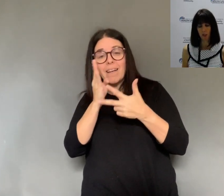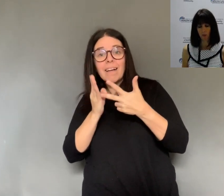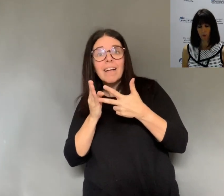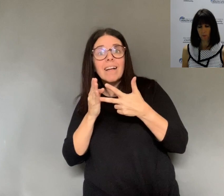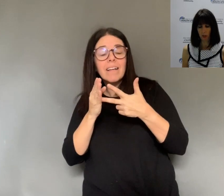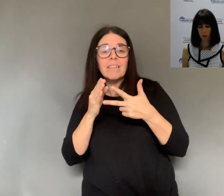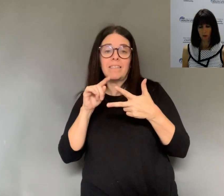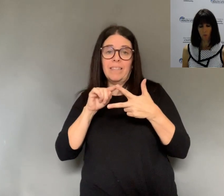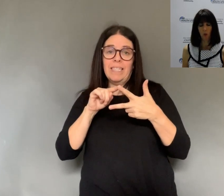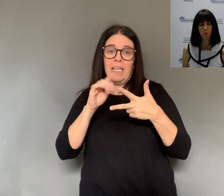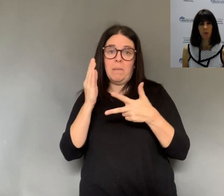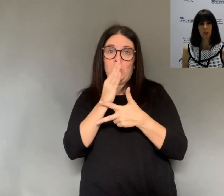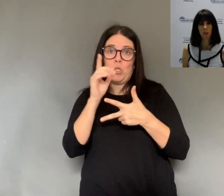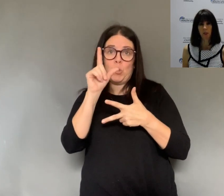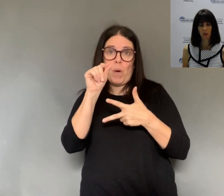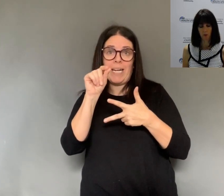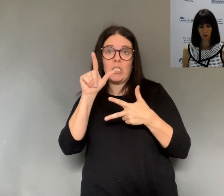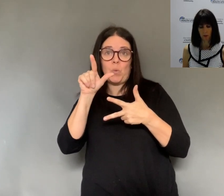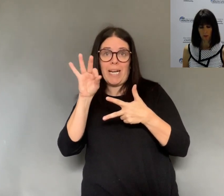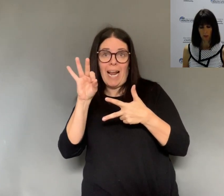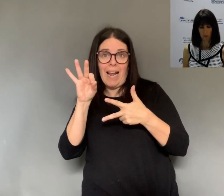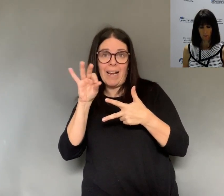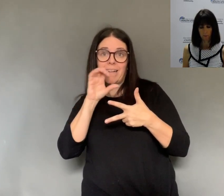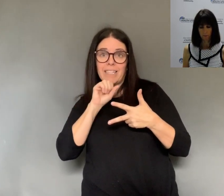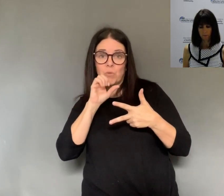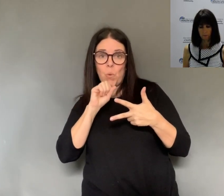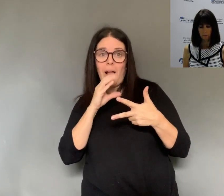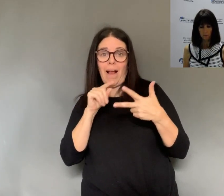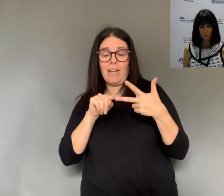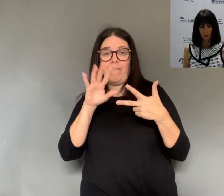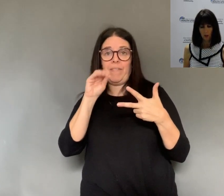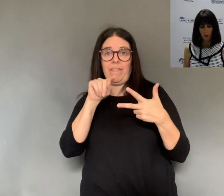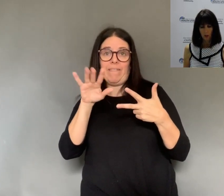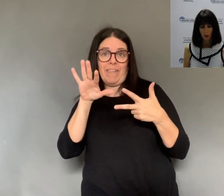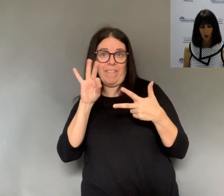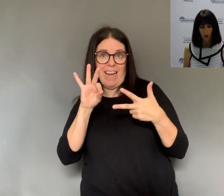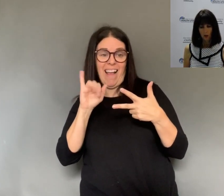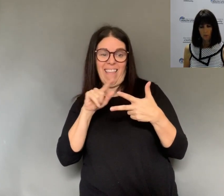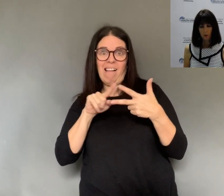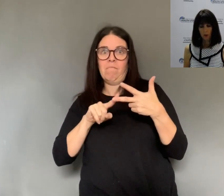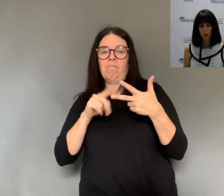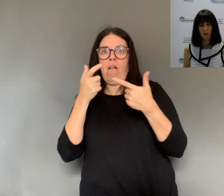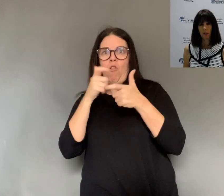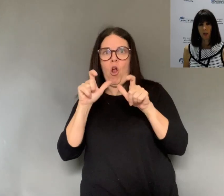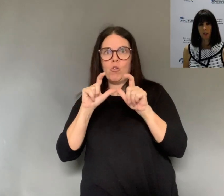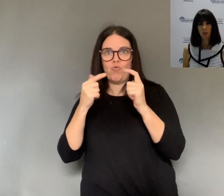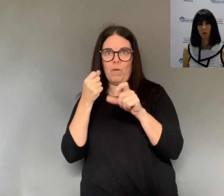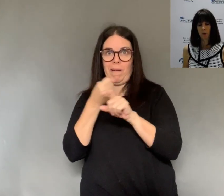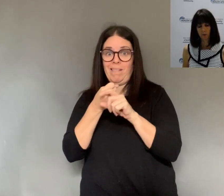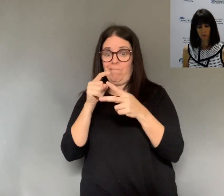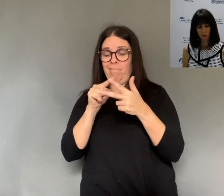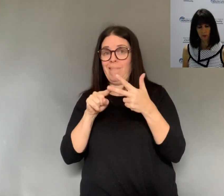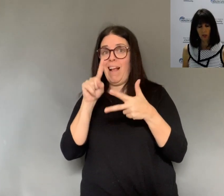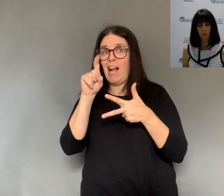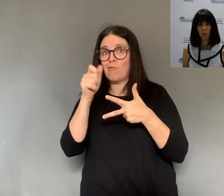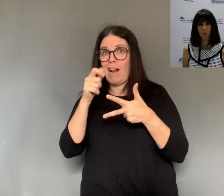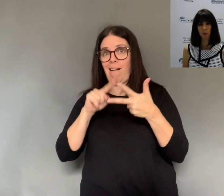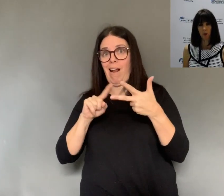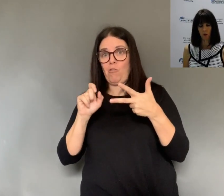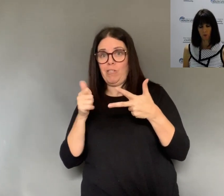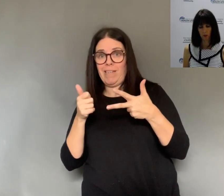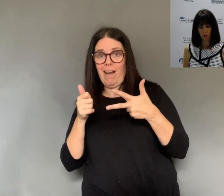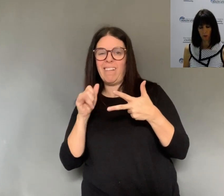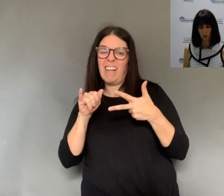57% are female, and 1% is unknown at this time. Our community has lost a total of 58 people